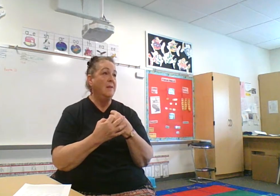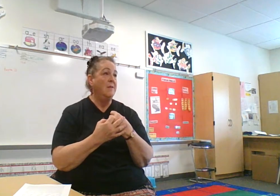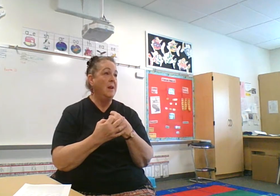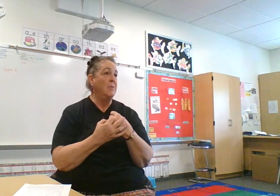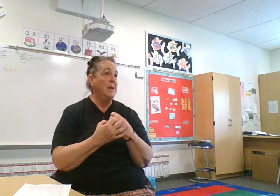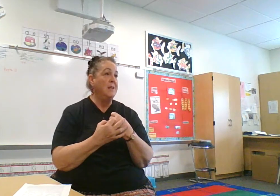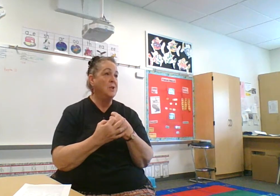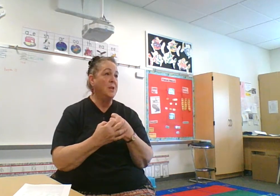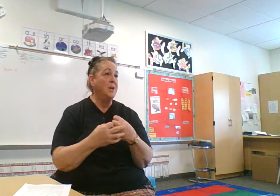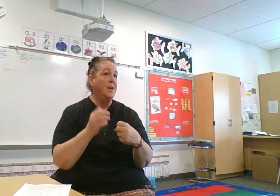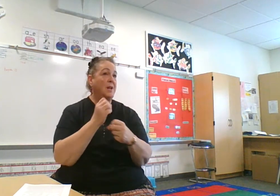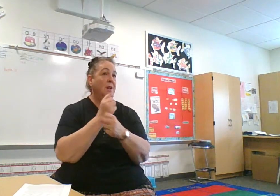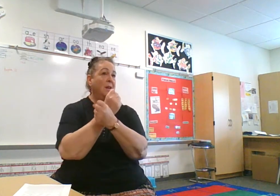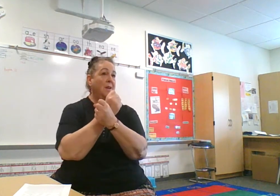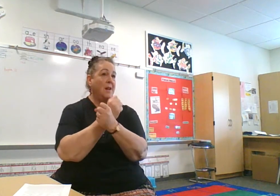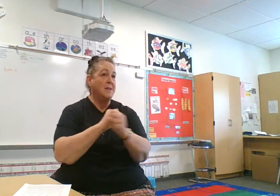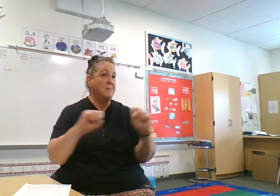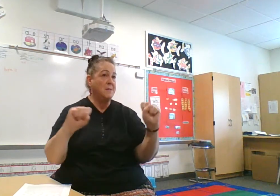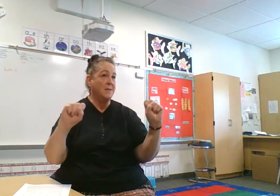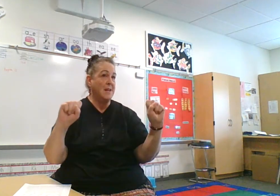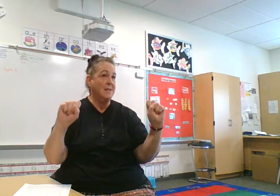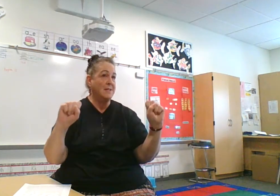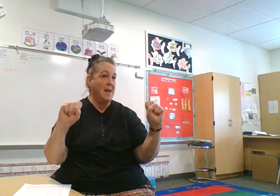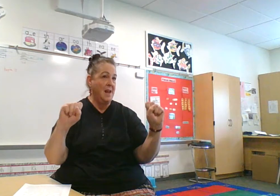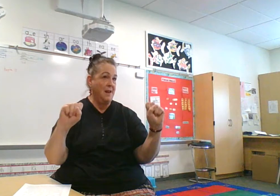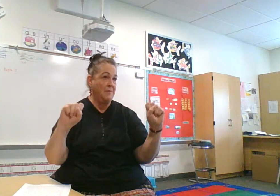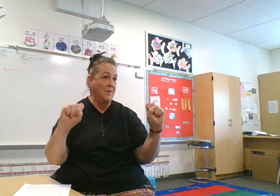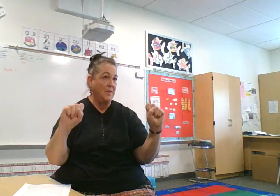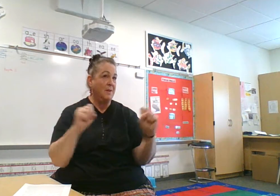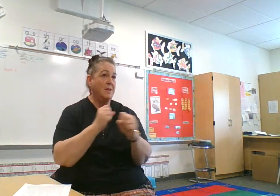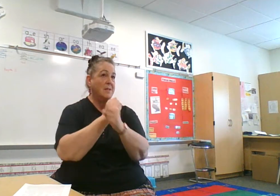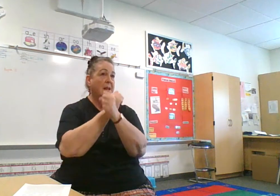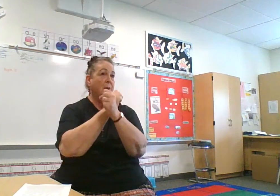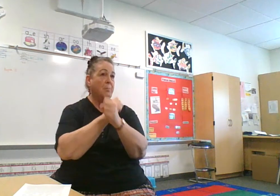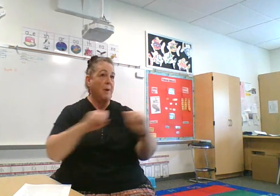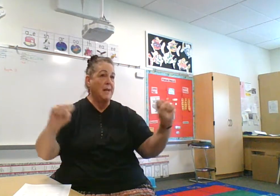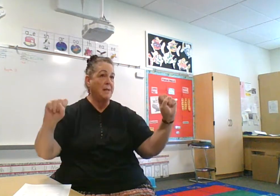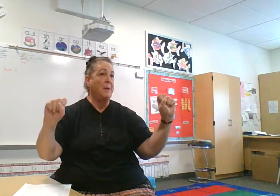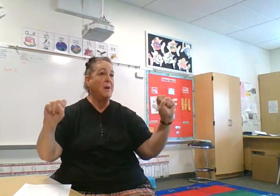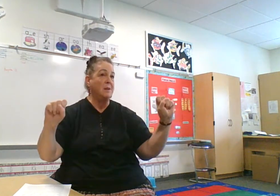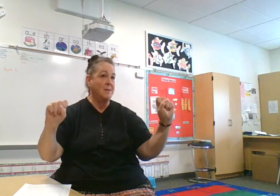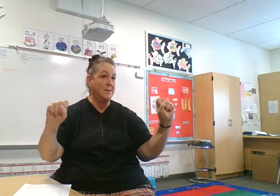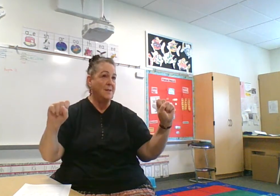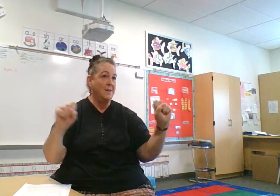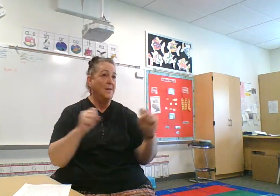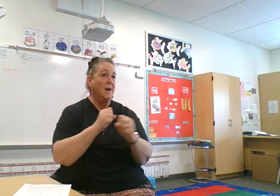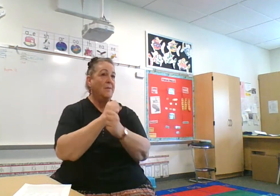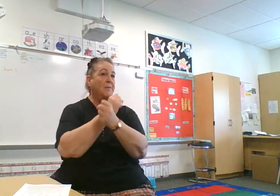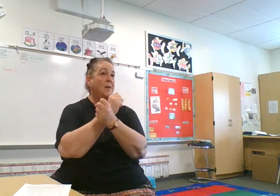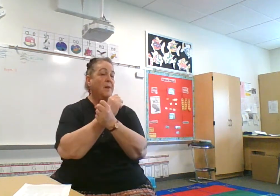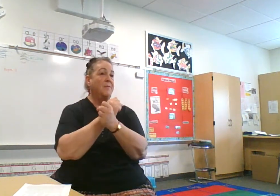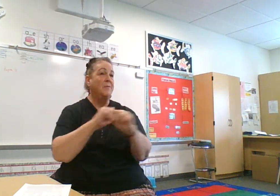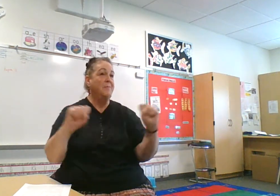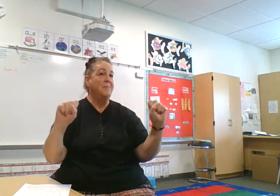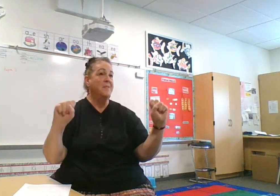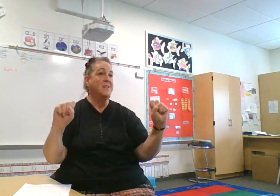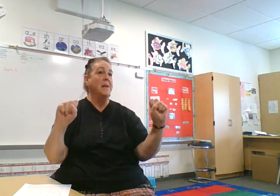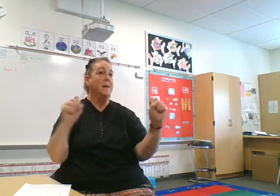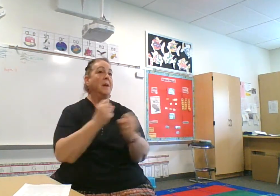in religion, a lot of times they'll say save, because like you're breaking the bonds of sin.